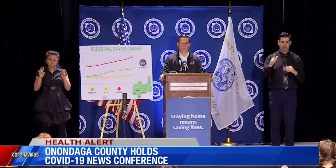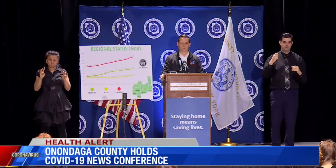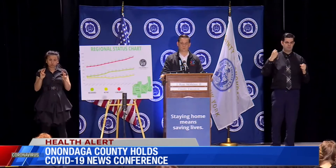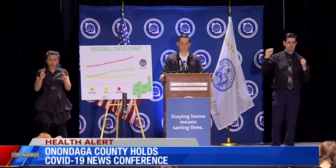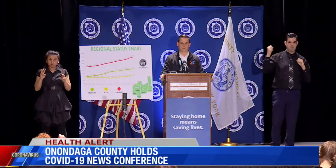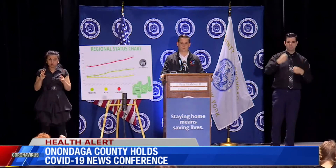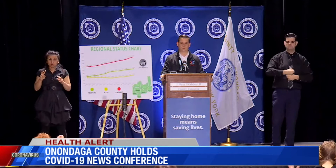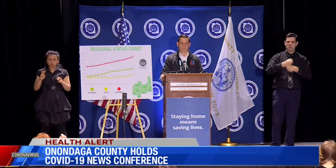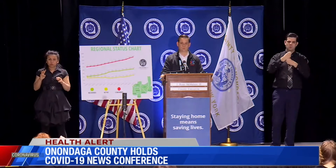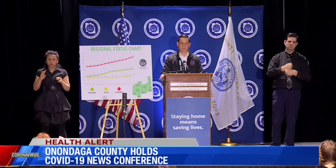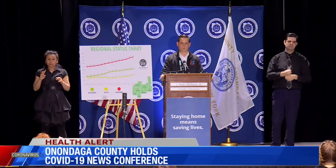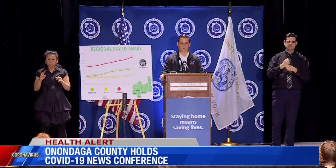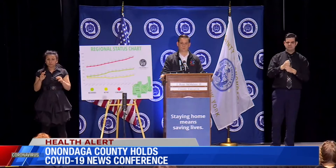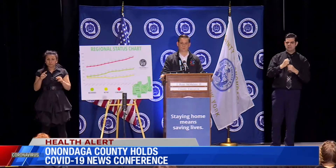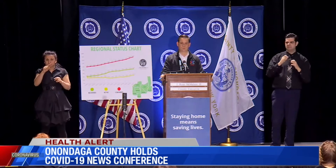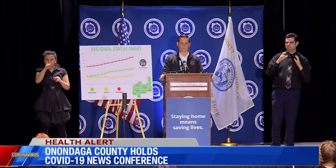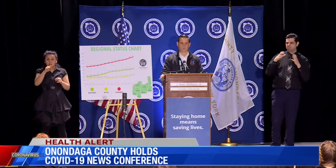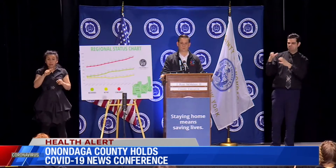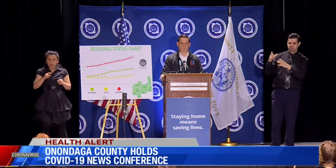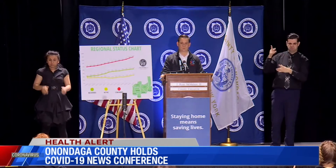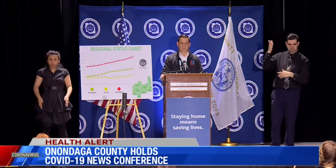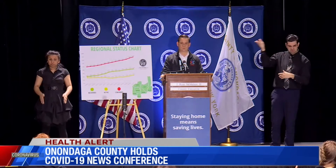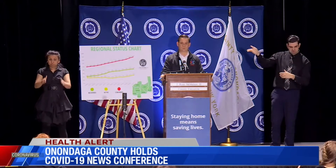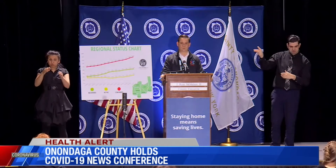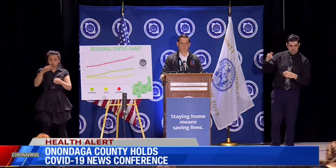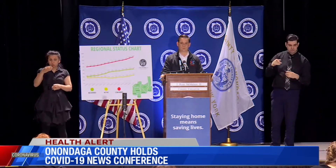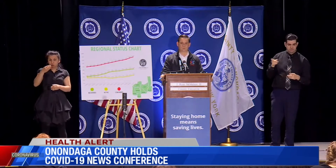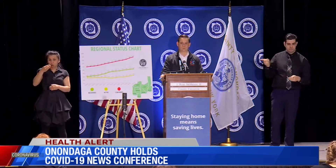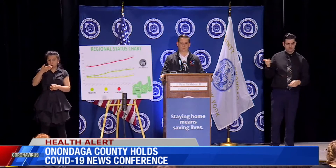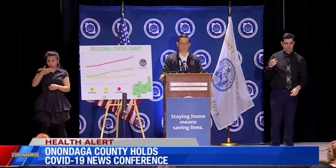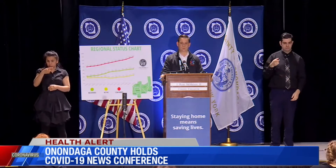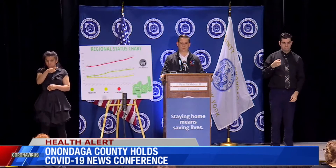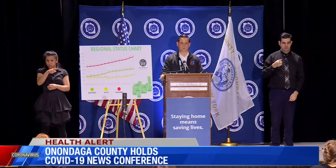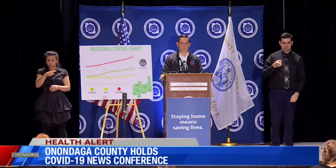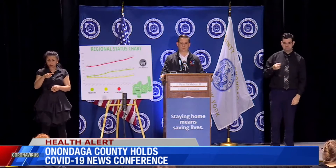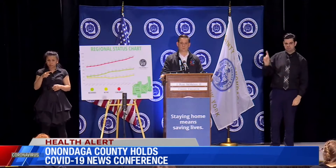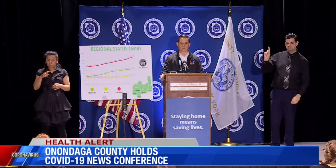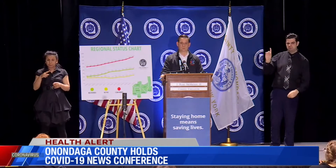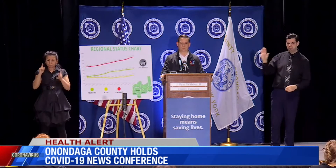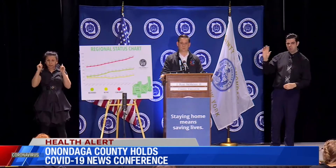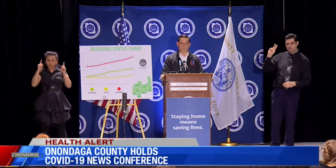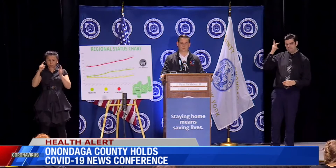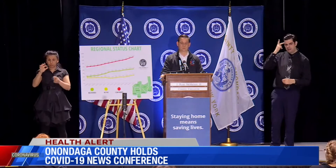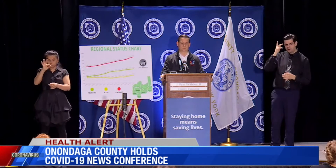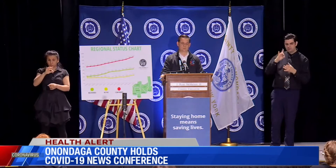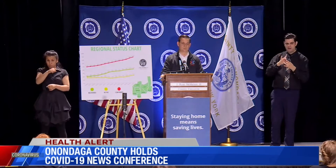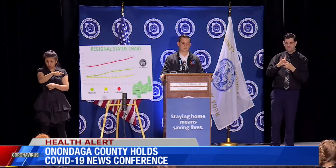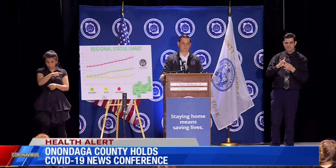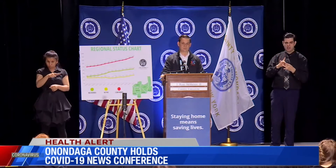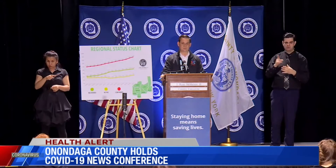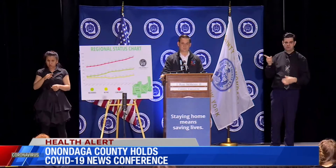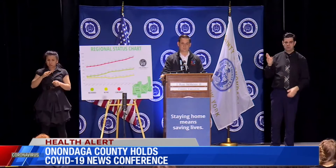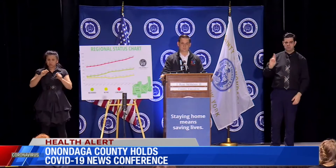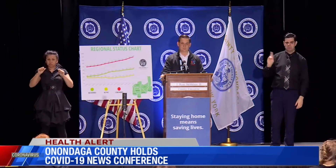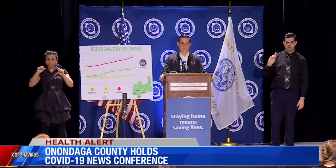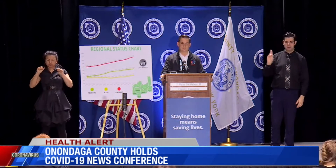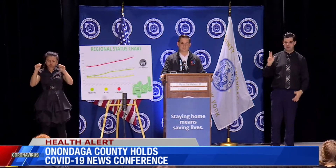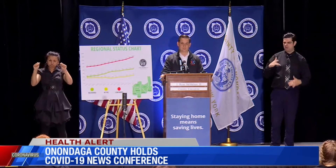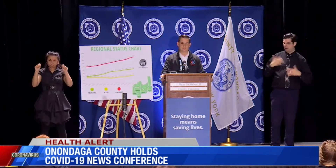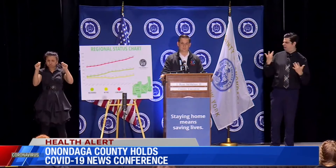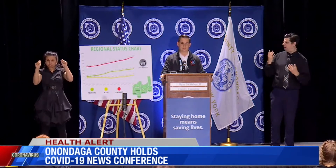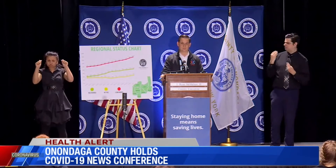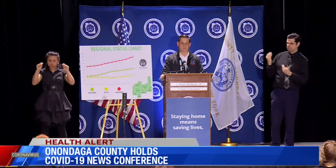to reopen. A few of them are taking digs at your political affiliation, your loyalty as a Republican. Have you had